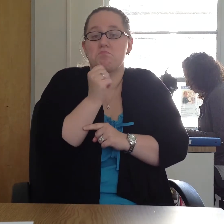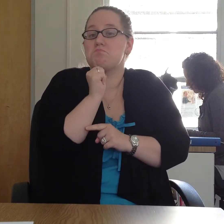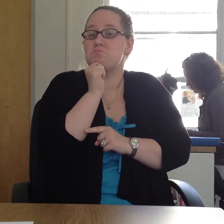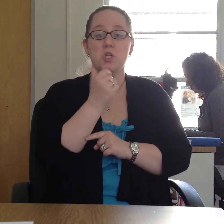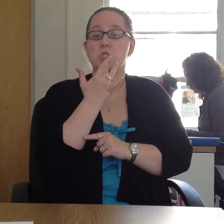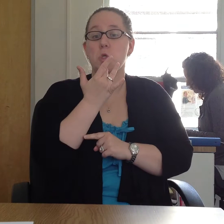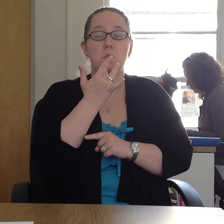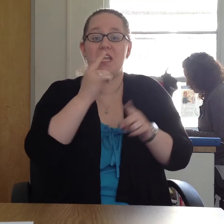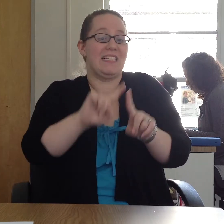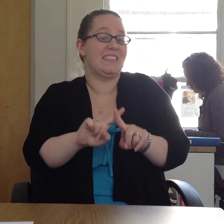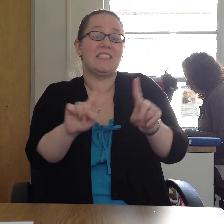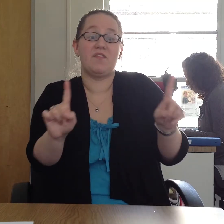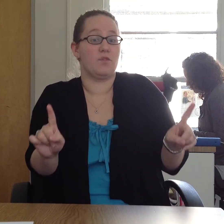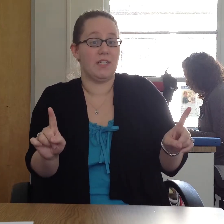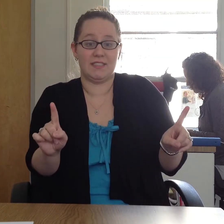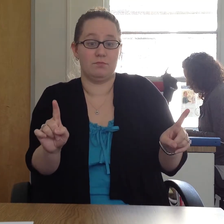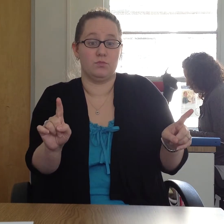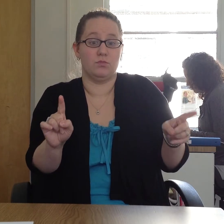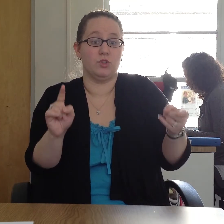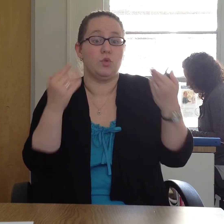can sicken them.